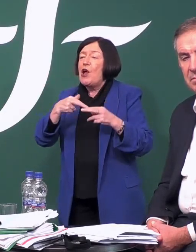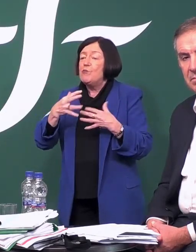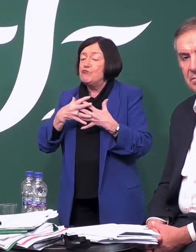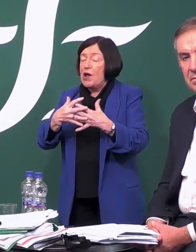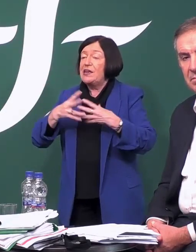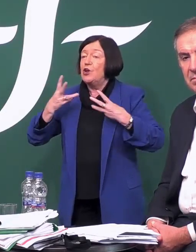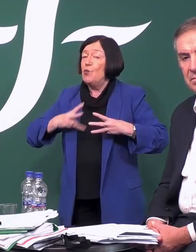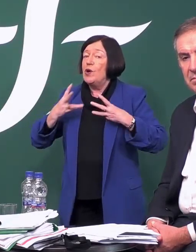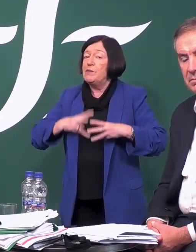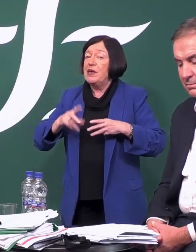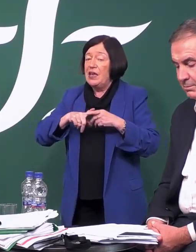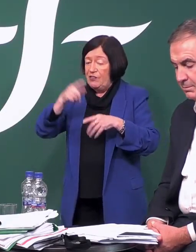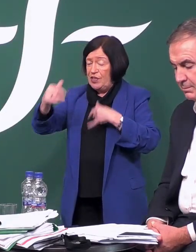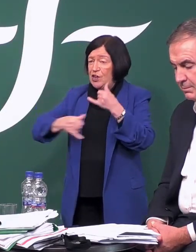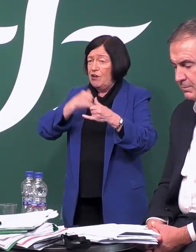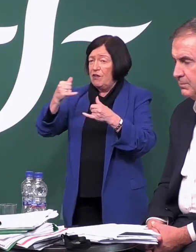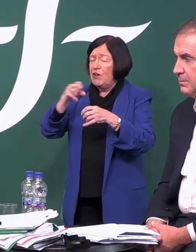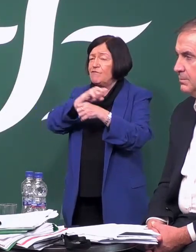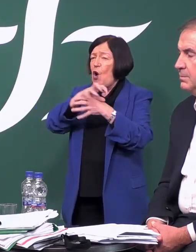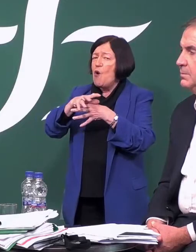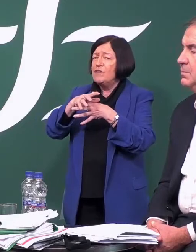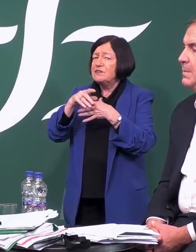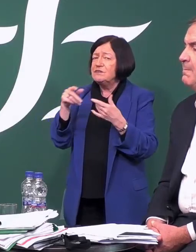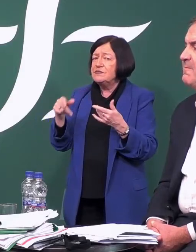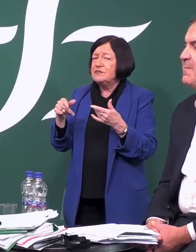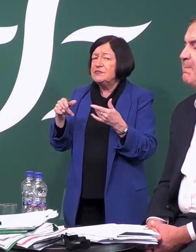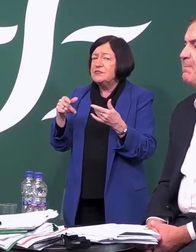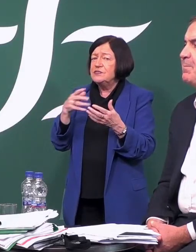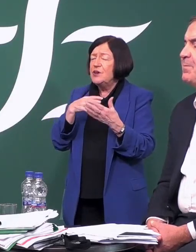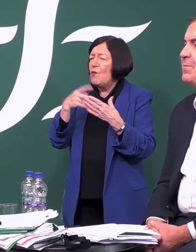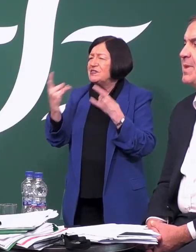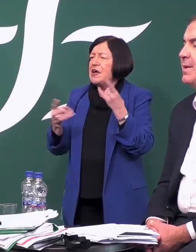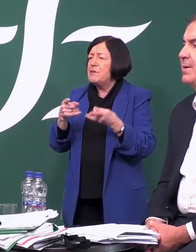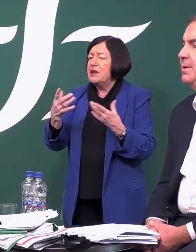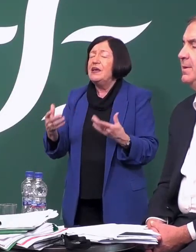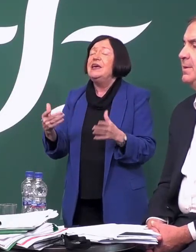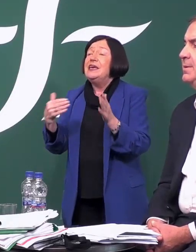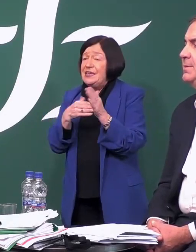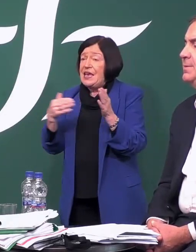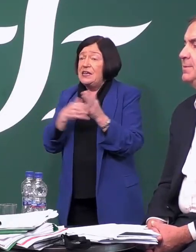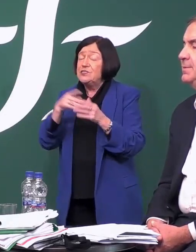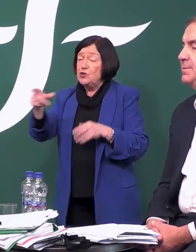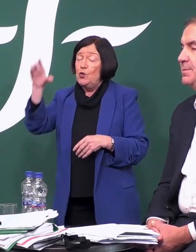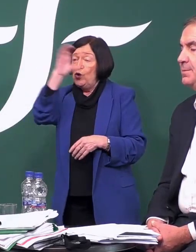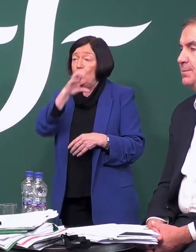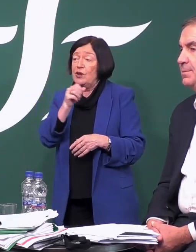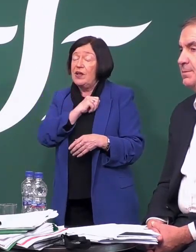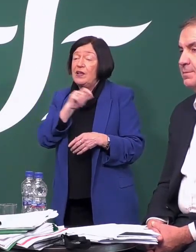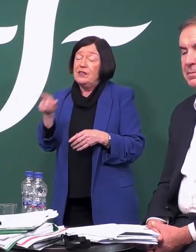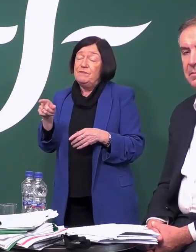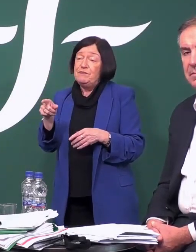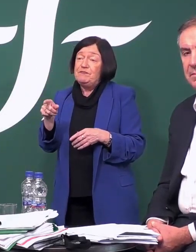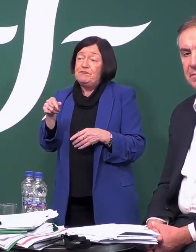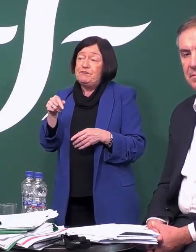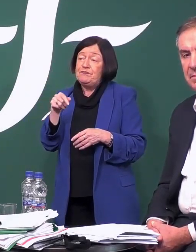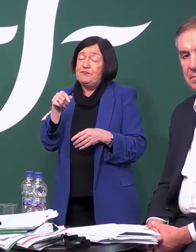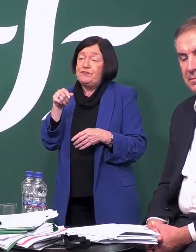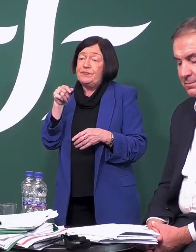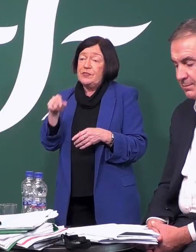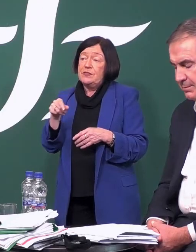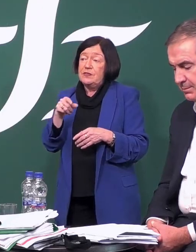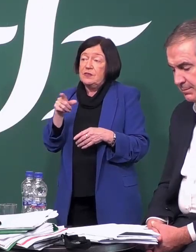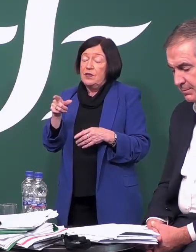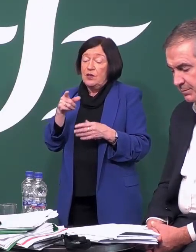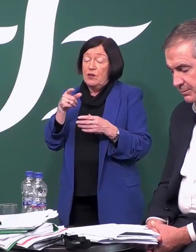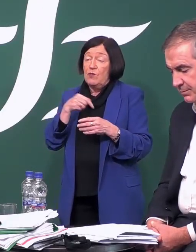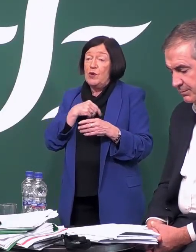in ICU with COVID? I know you had been talking about that earlier this week. Where are we at with that? Yes, if you look at NOCA released a